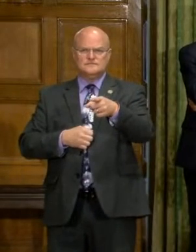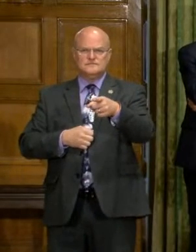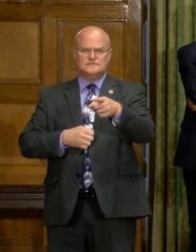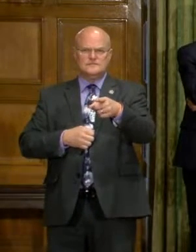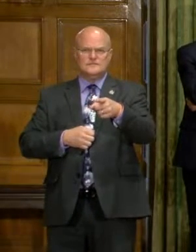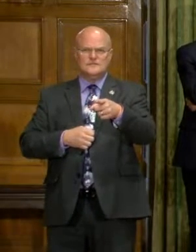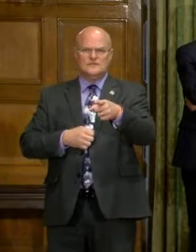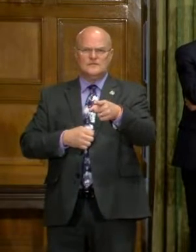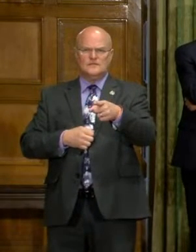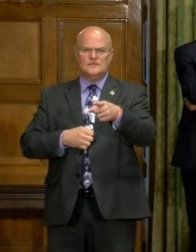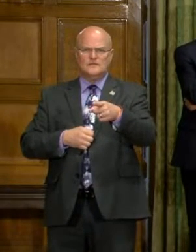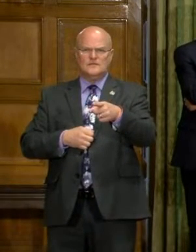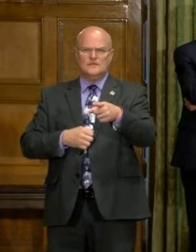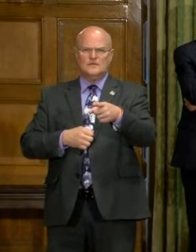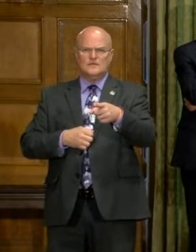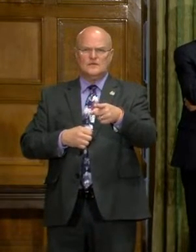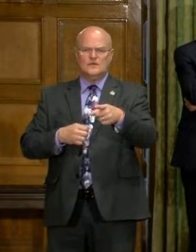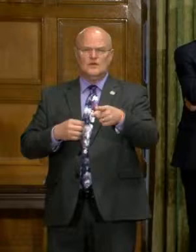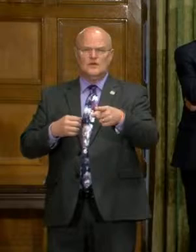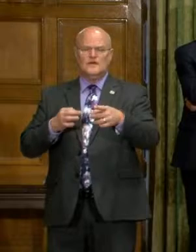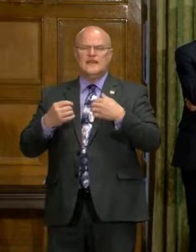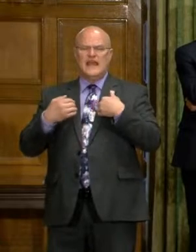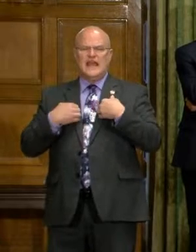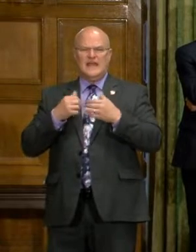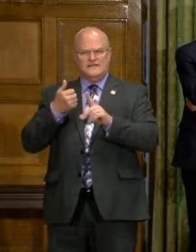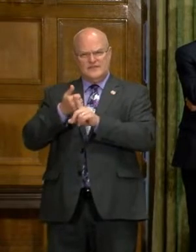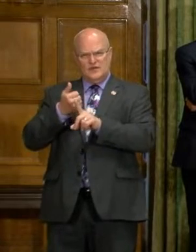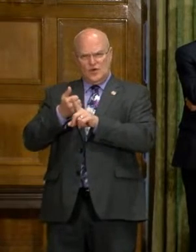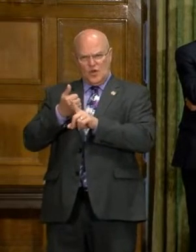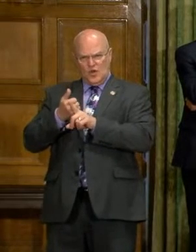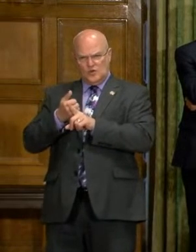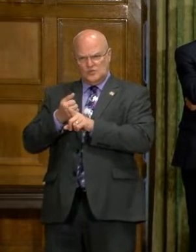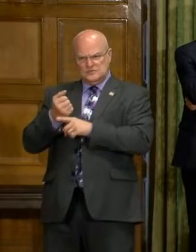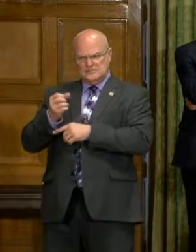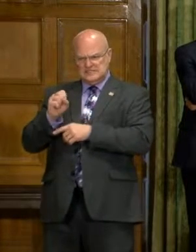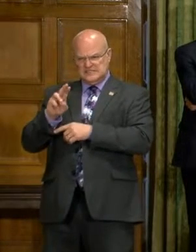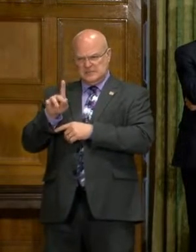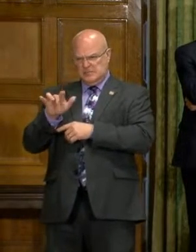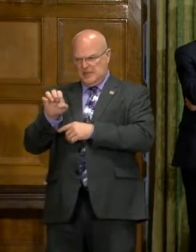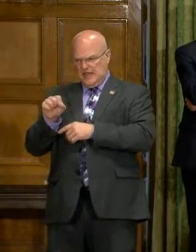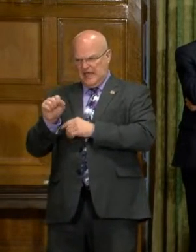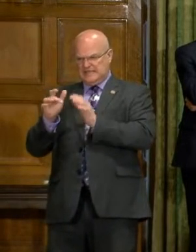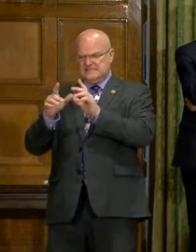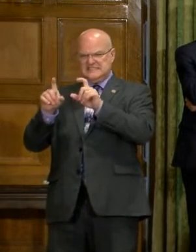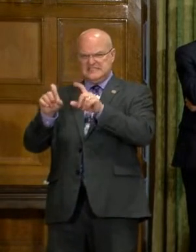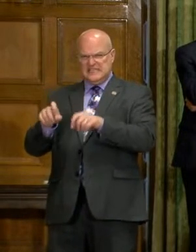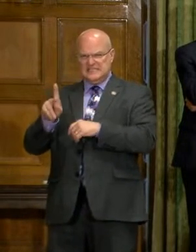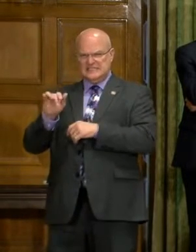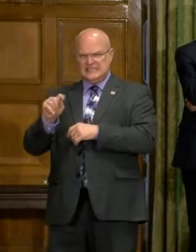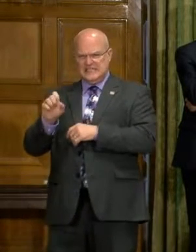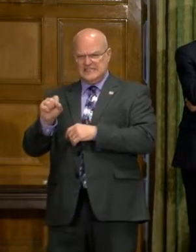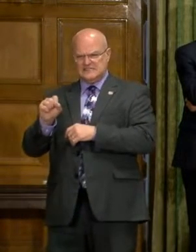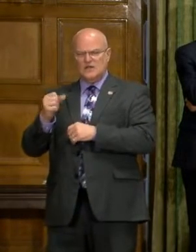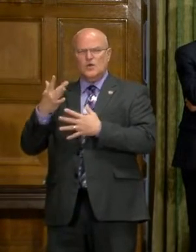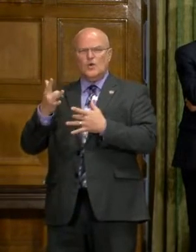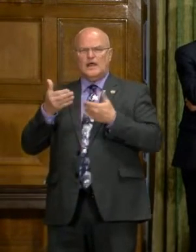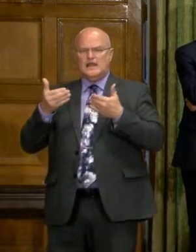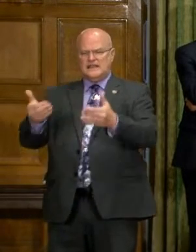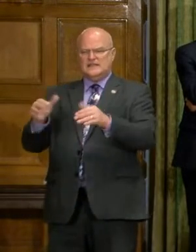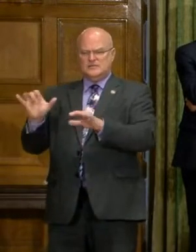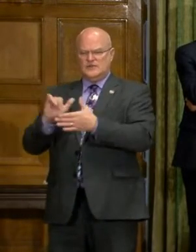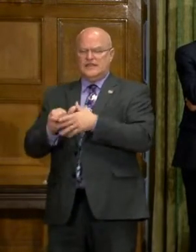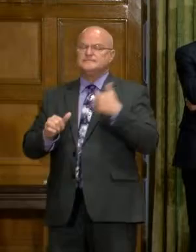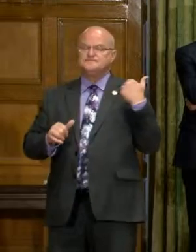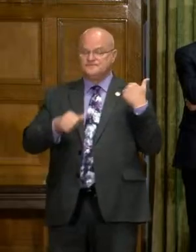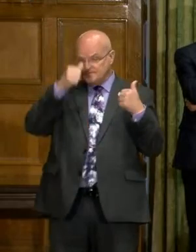commercial labs to do that from the jump? If they've kind of got their own supplies and everything like that, and they're not necessarily tied to the state, why not just? Well,